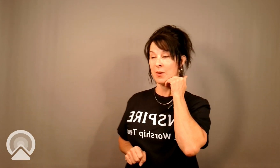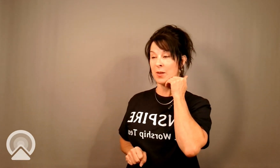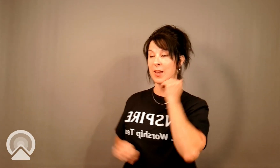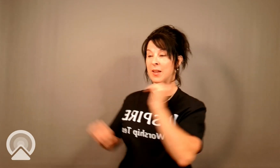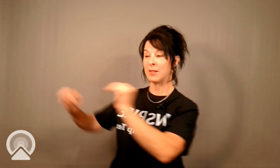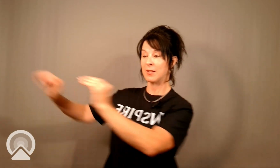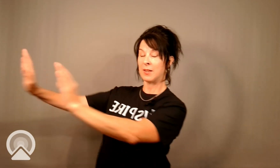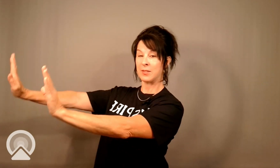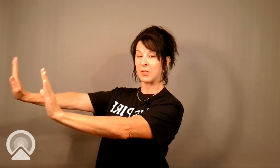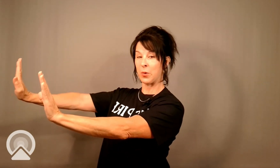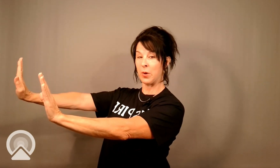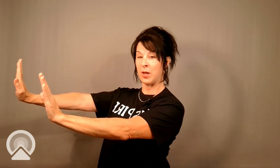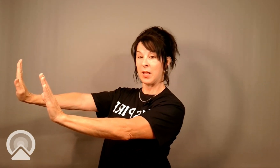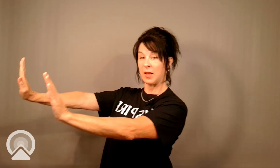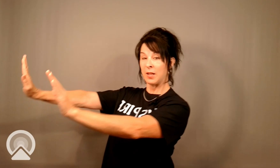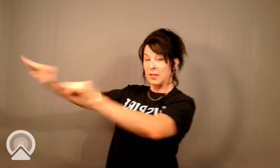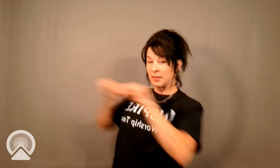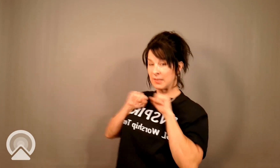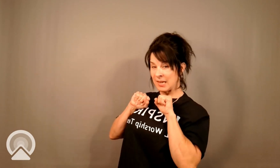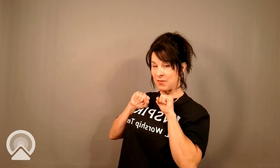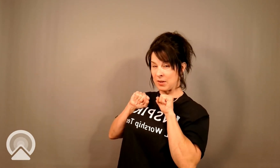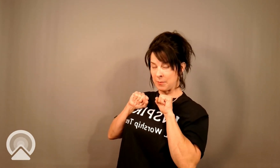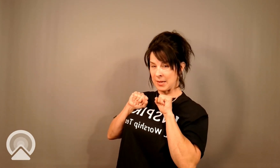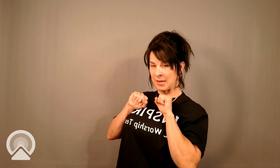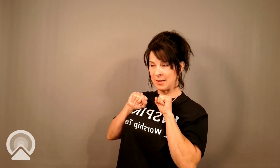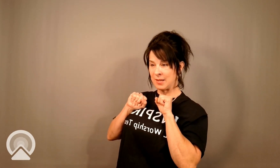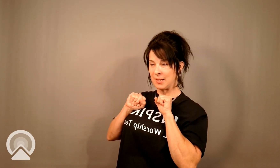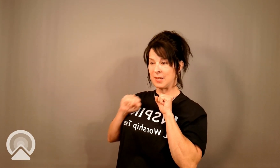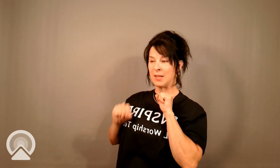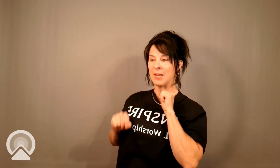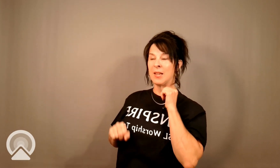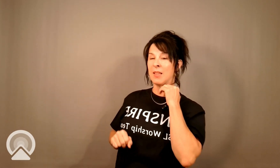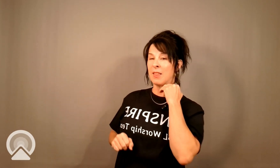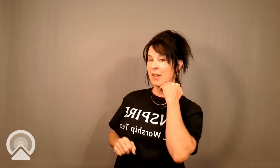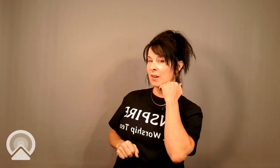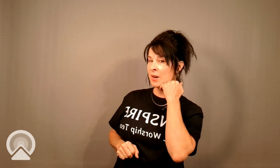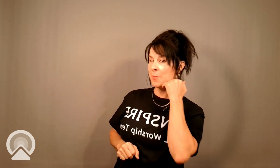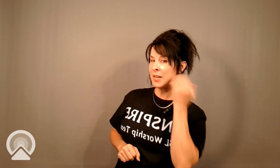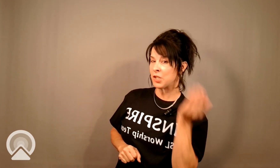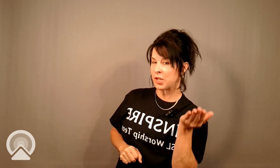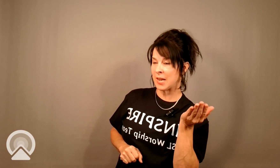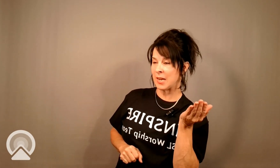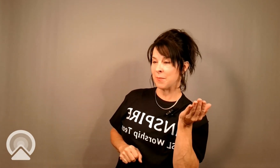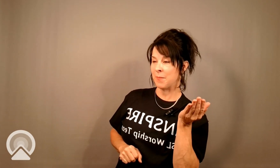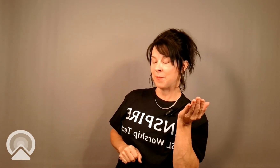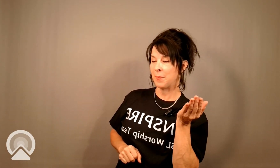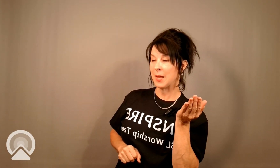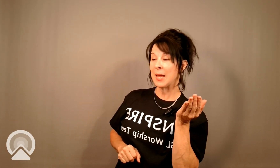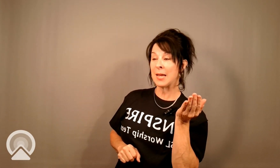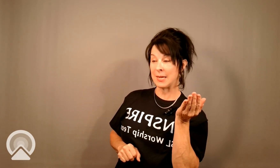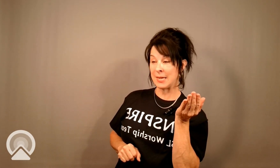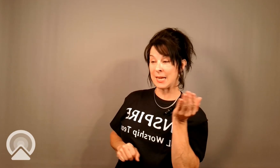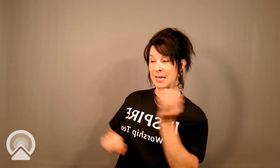Okay? So leaving me there in my shame. Again,